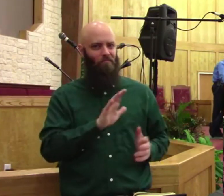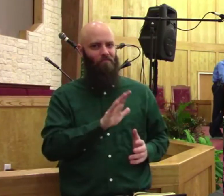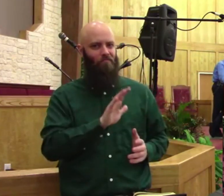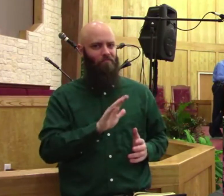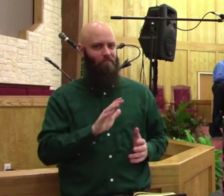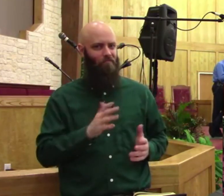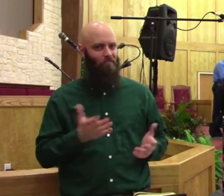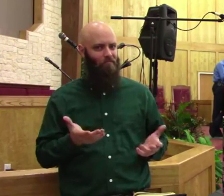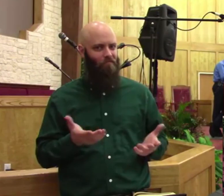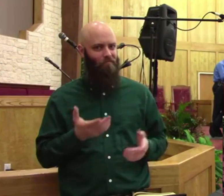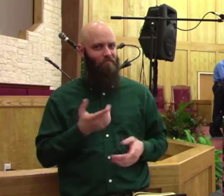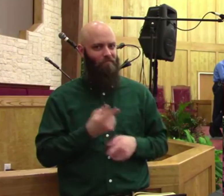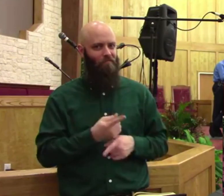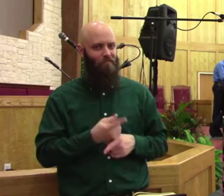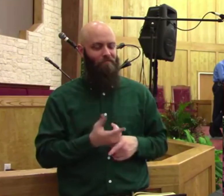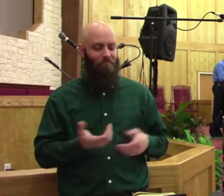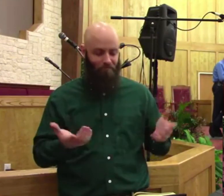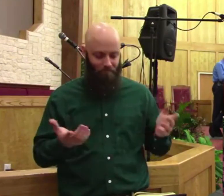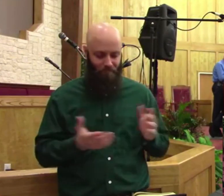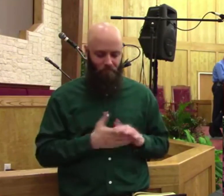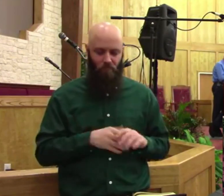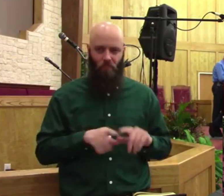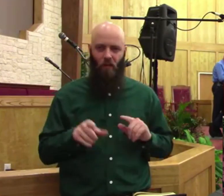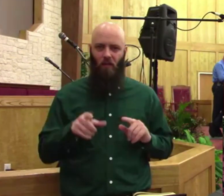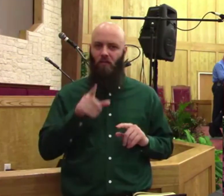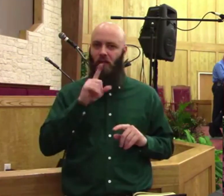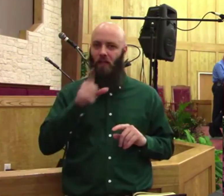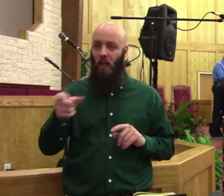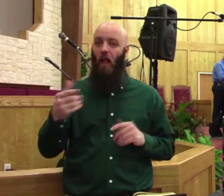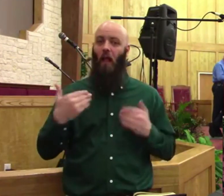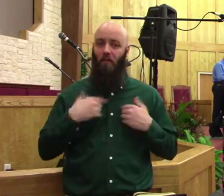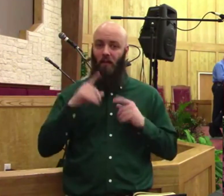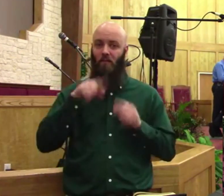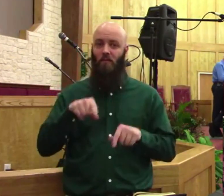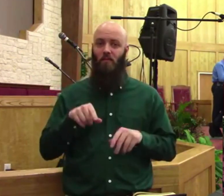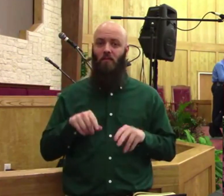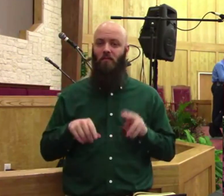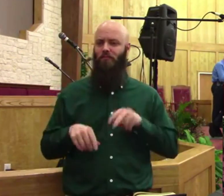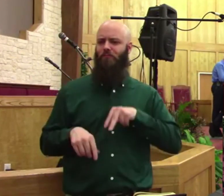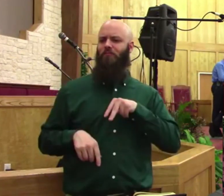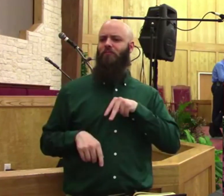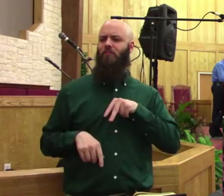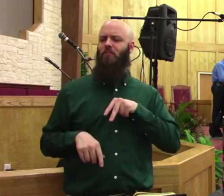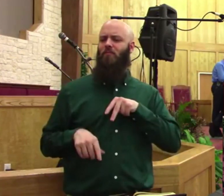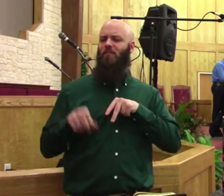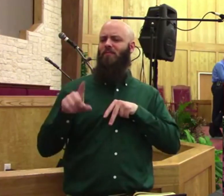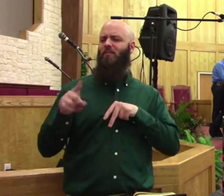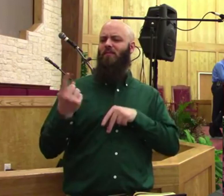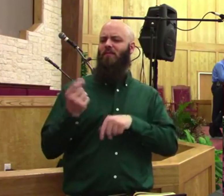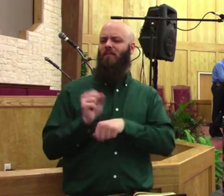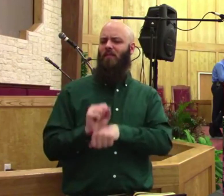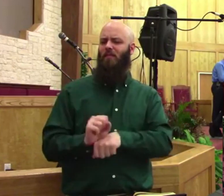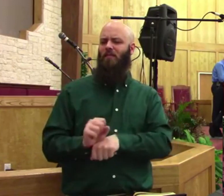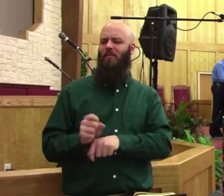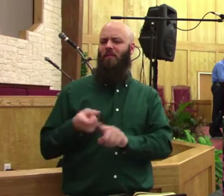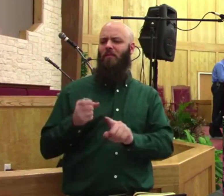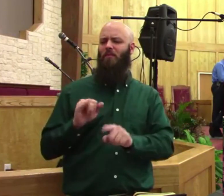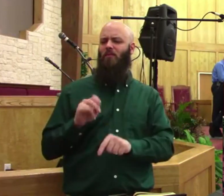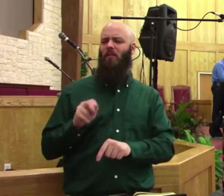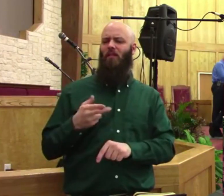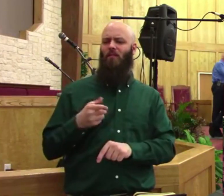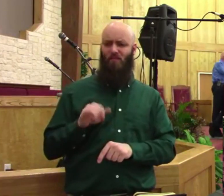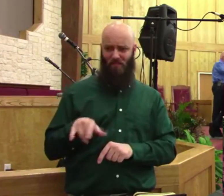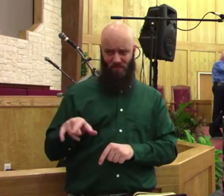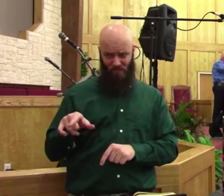But he treats this one who has the answers with contempt. You're just a slave. You're just one of the exiles of Judah.